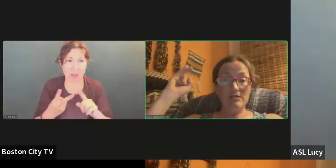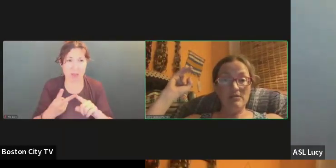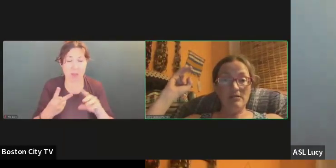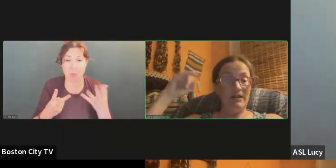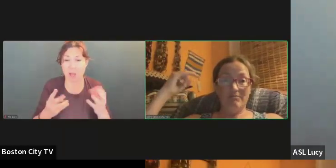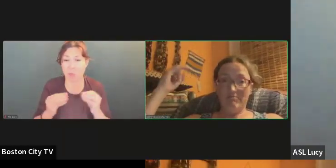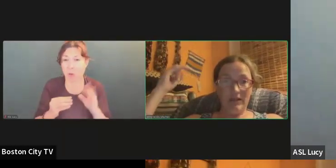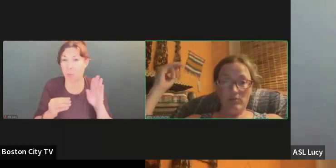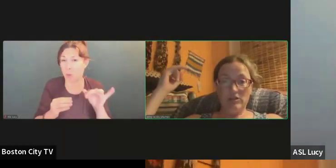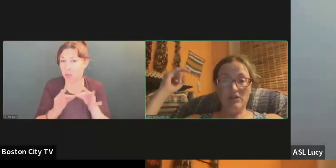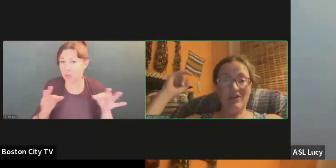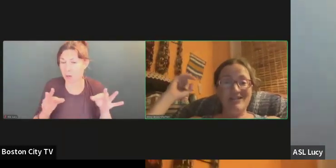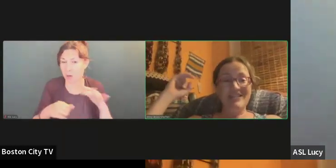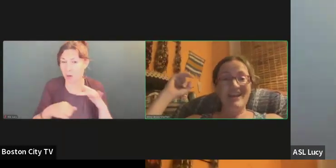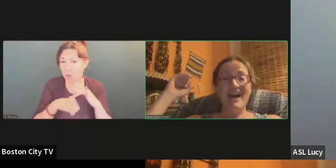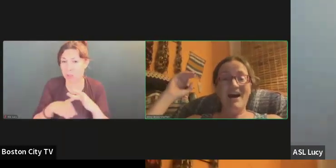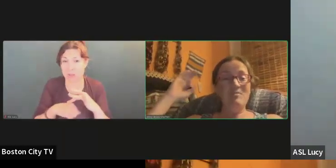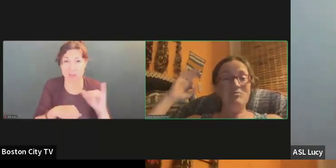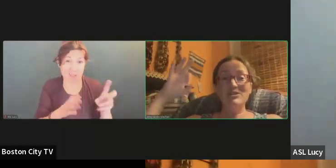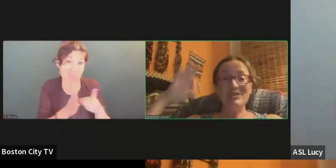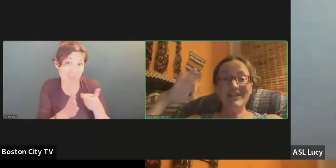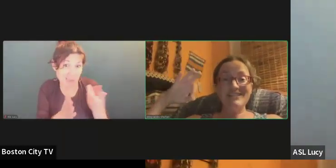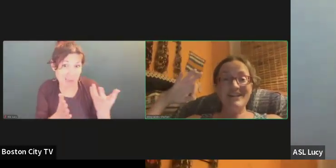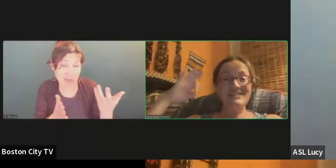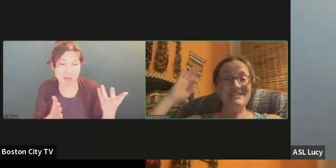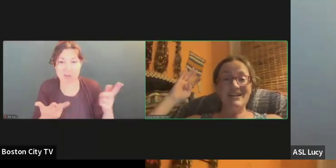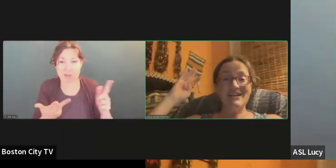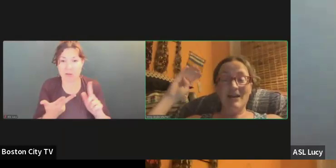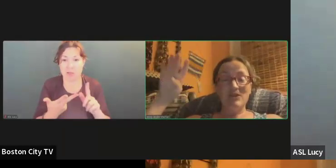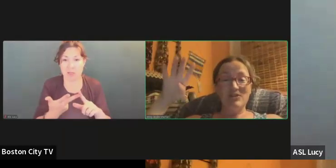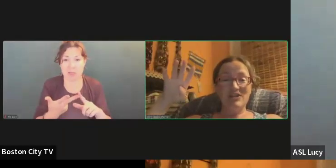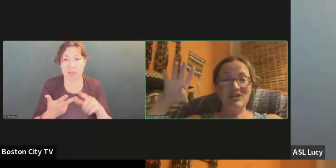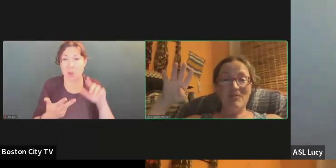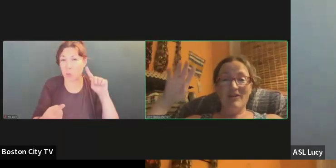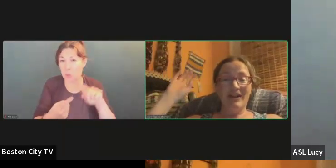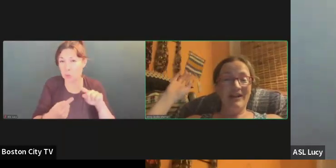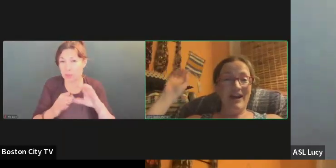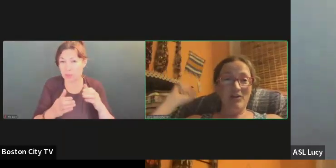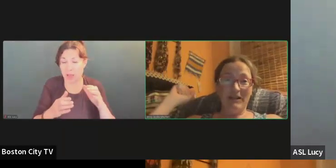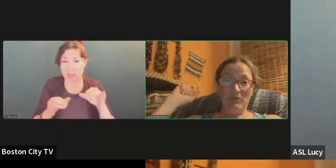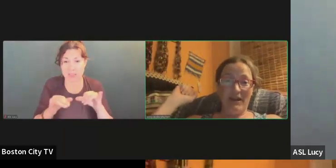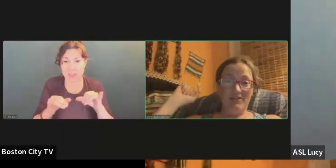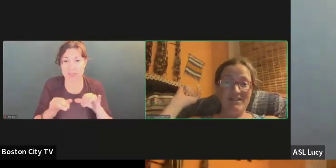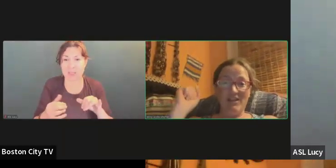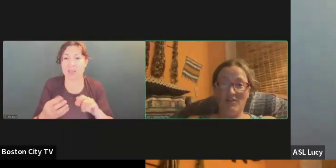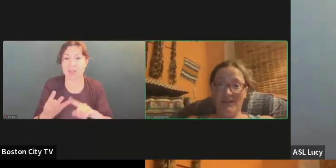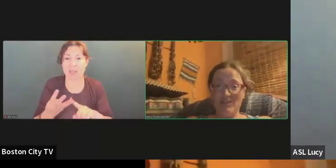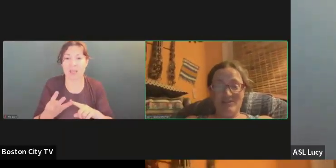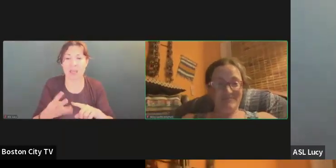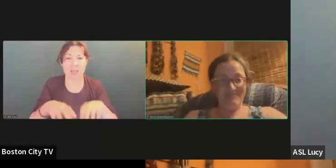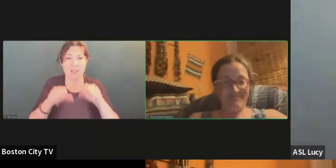resources like bilingual dictionaries, reduce class sizes, adopt a co-teaching model, and hire bilingual paras. Thank you very